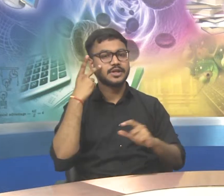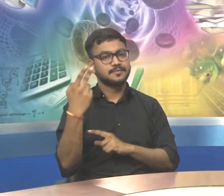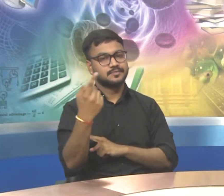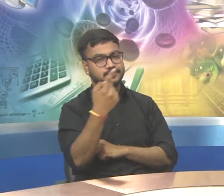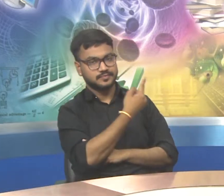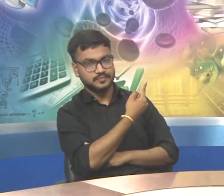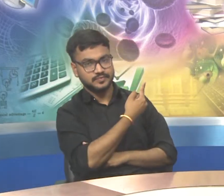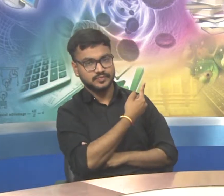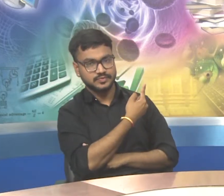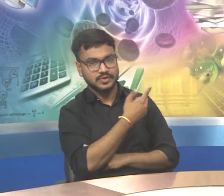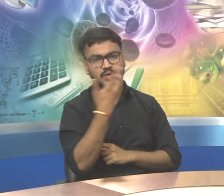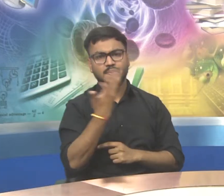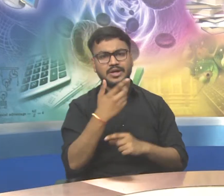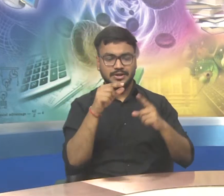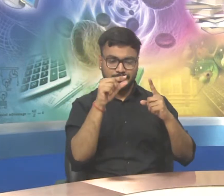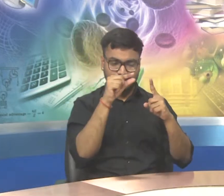So we get the answer